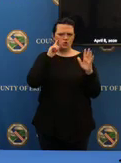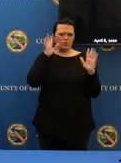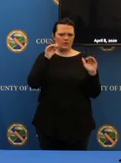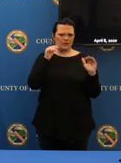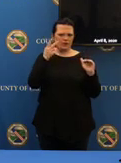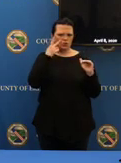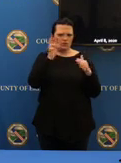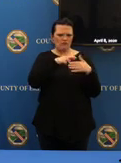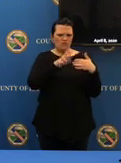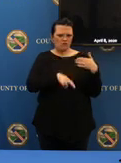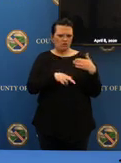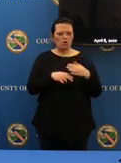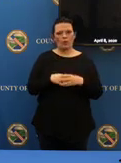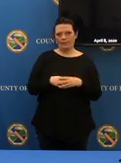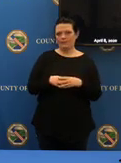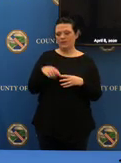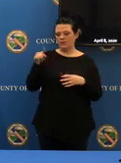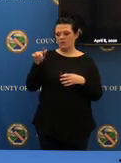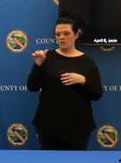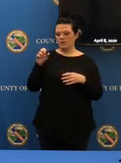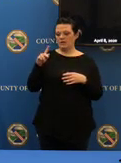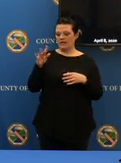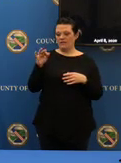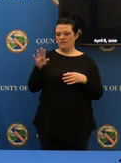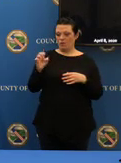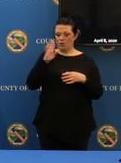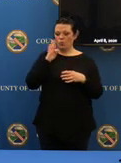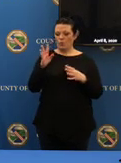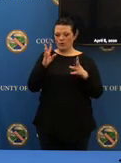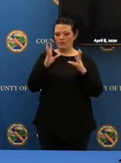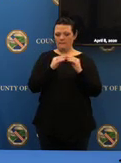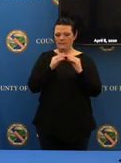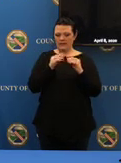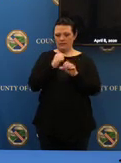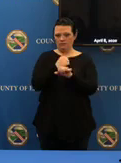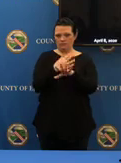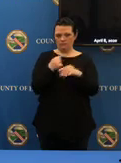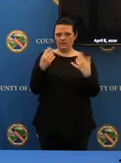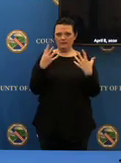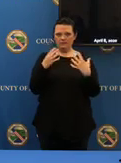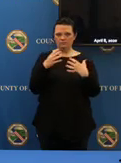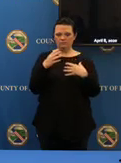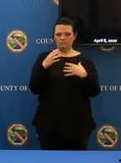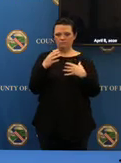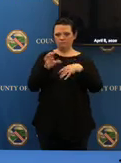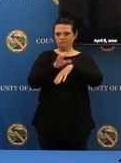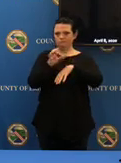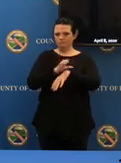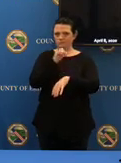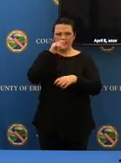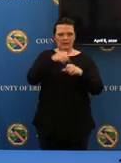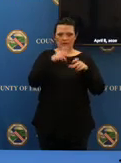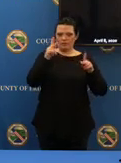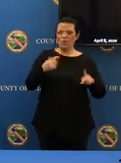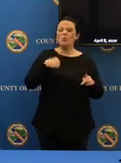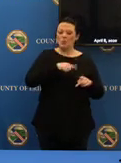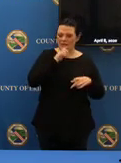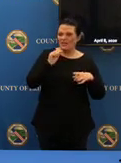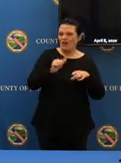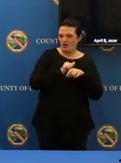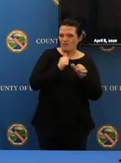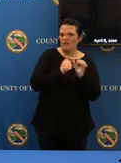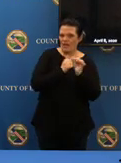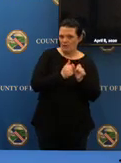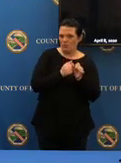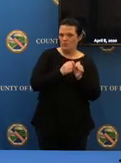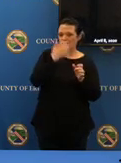them? Well, the task force will be meeting virtually. They will not be meeting in person. We are practicing smart social distancing, so all